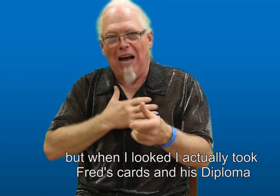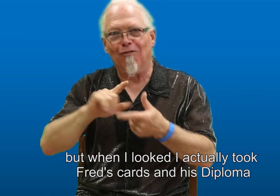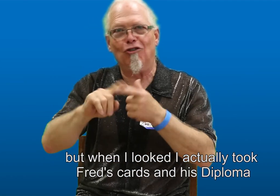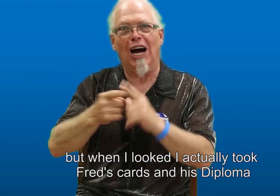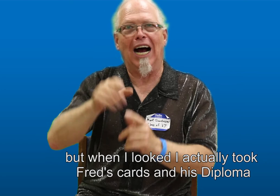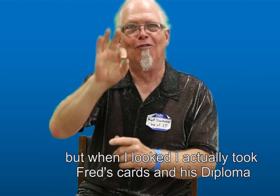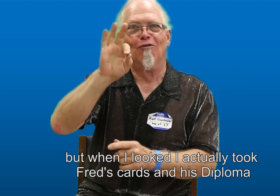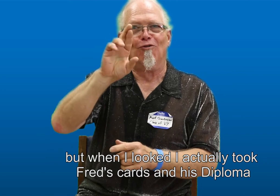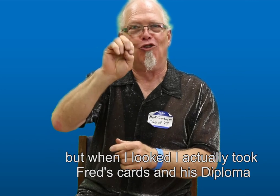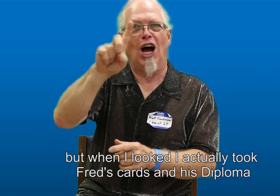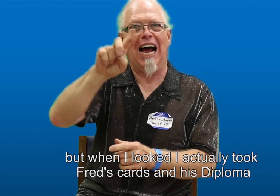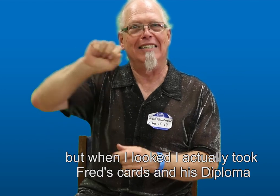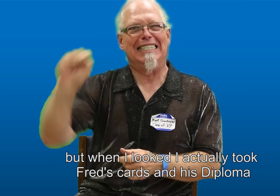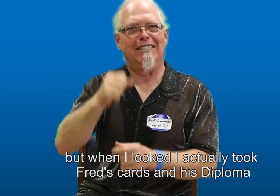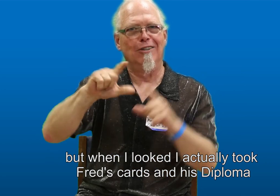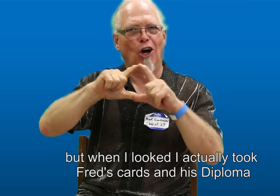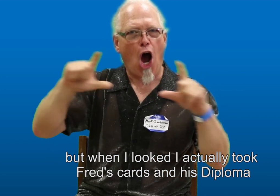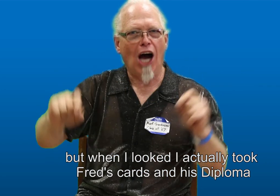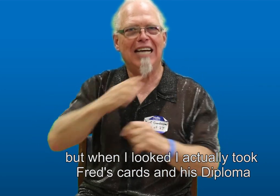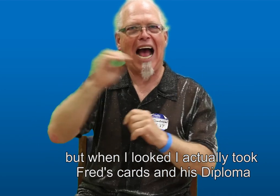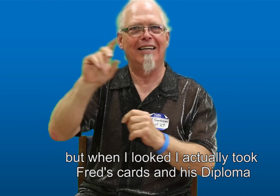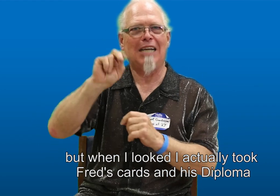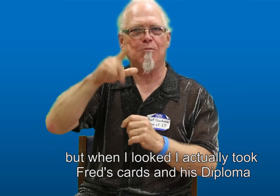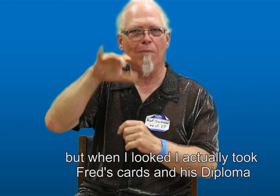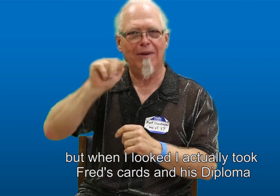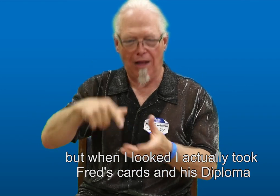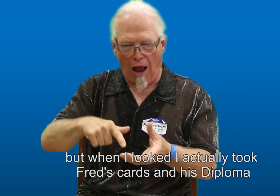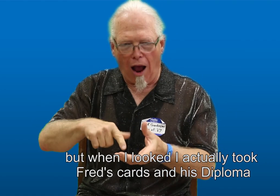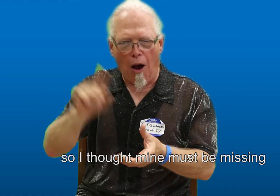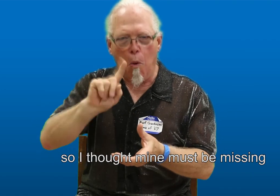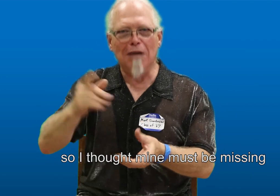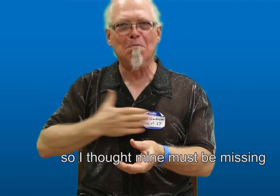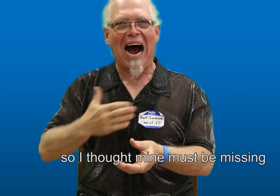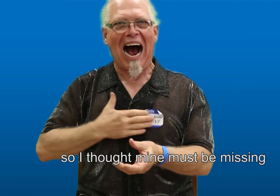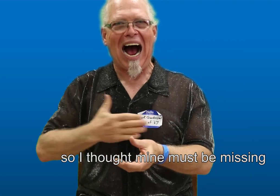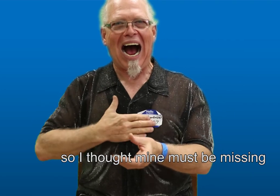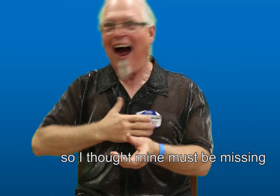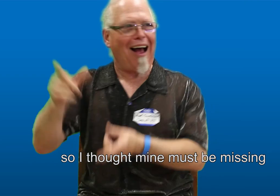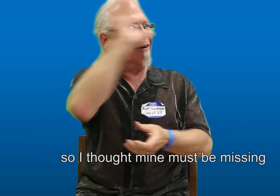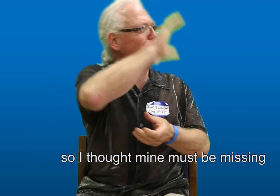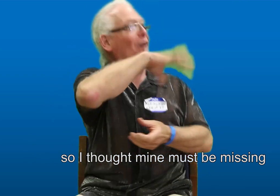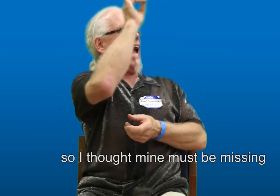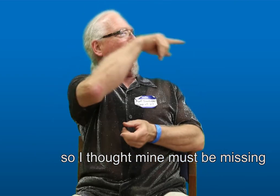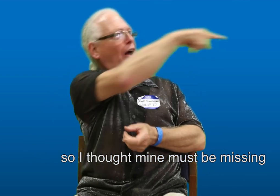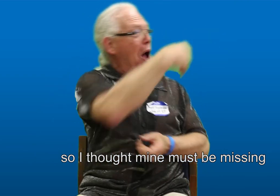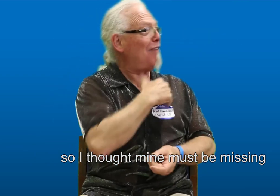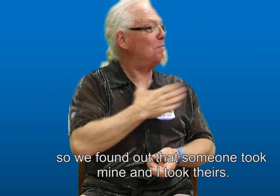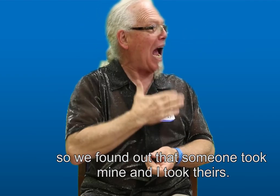looked, I actually took Fred's cards, his pile of, and his diploma, and I thought, oh, mine must be missing. So we found out